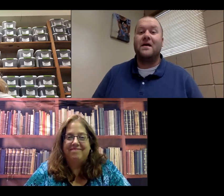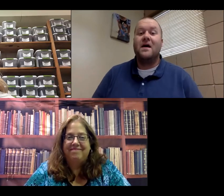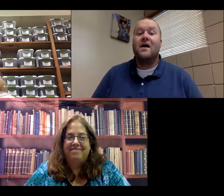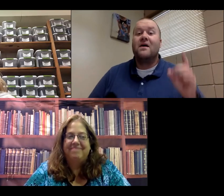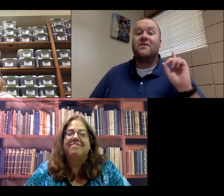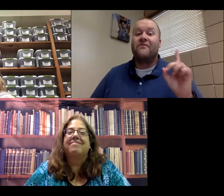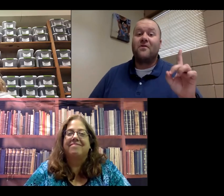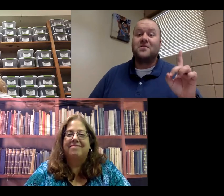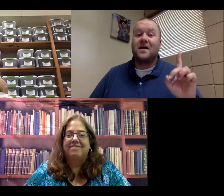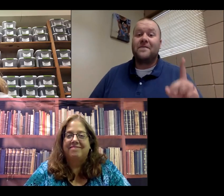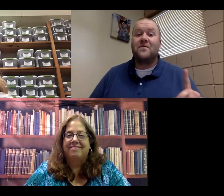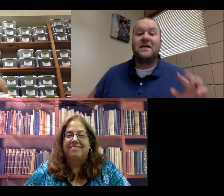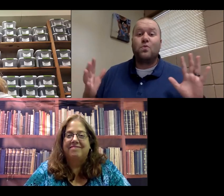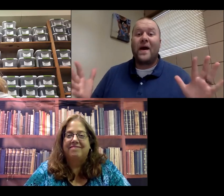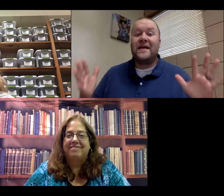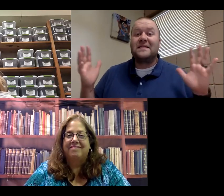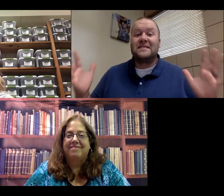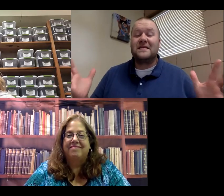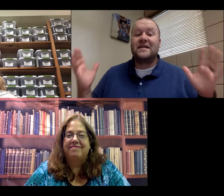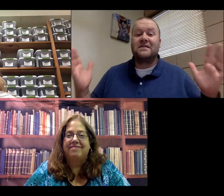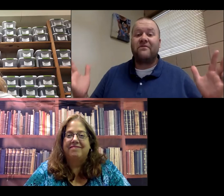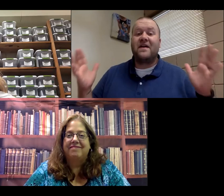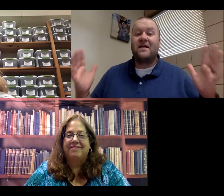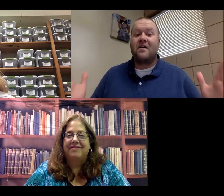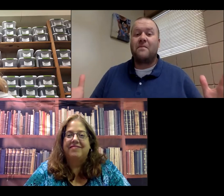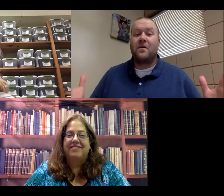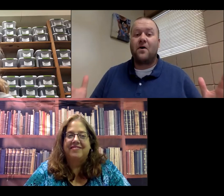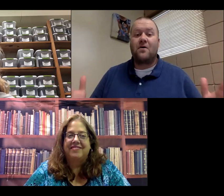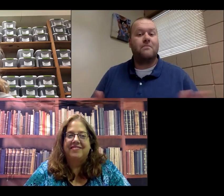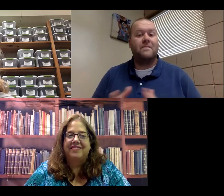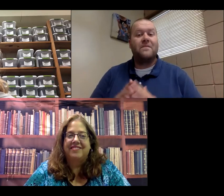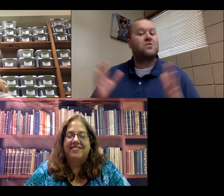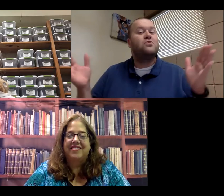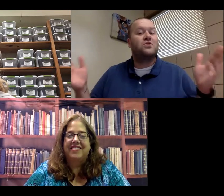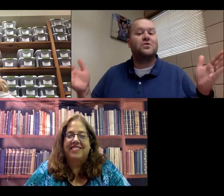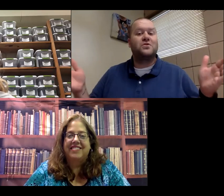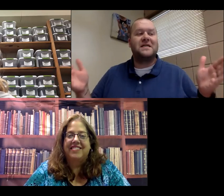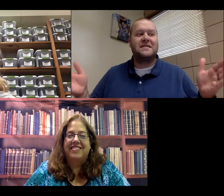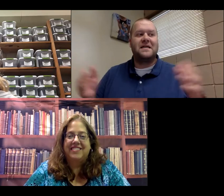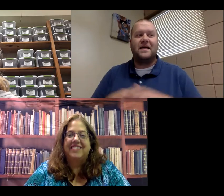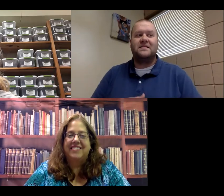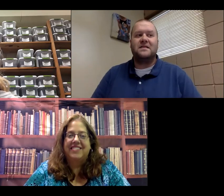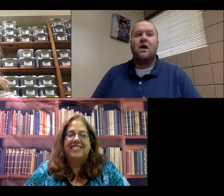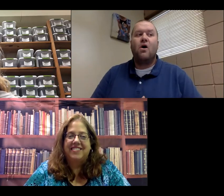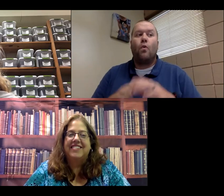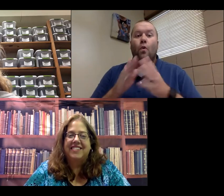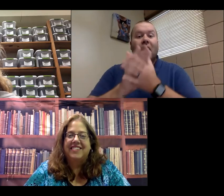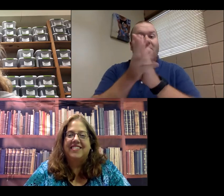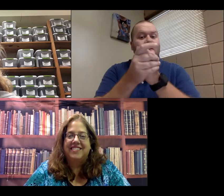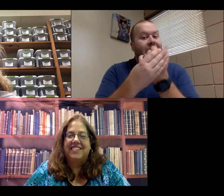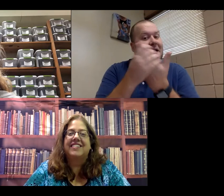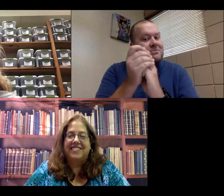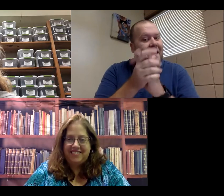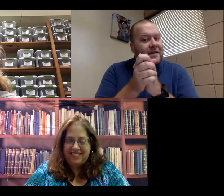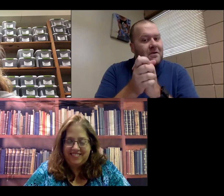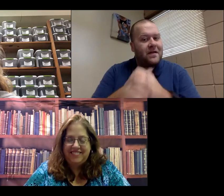Quinn. The first W is wait 6 feet apart. Remember to social distance. Wash